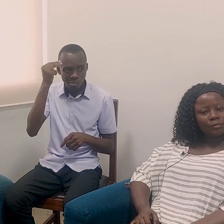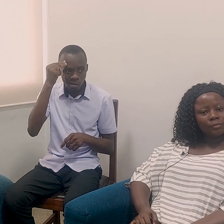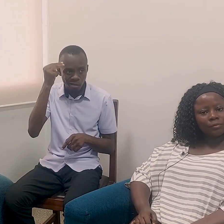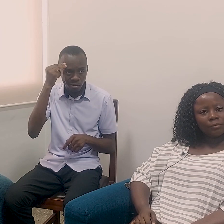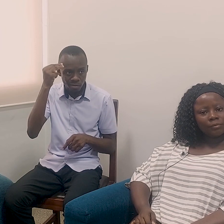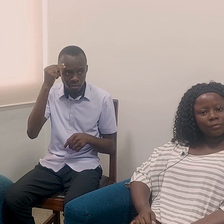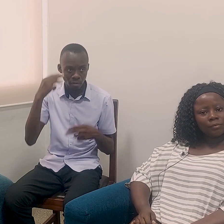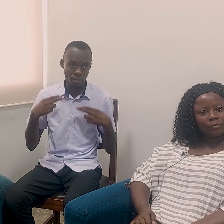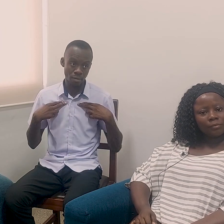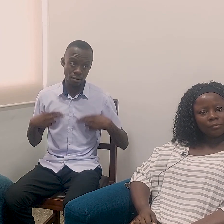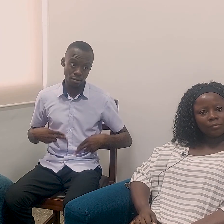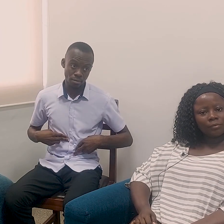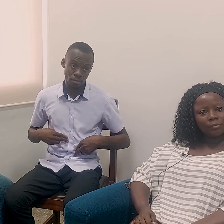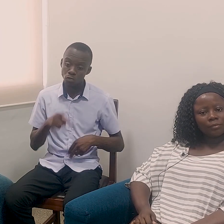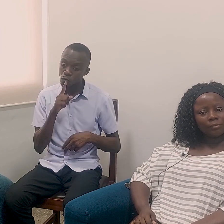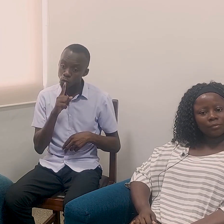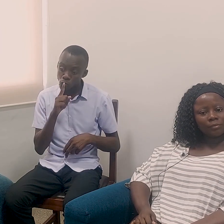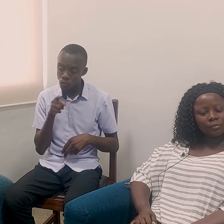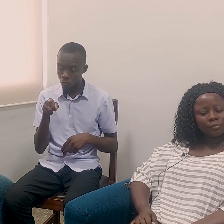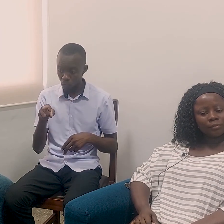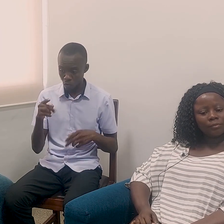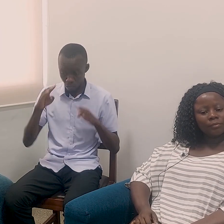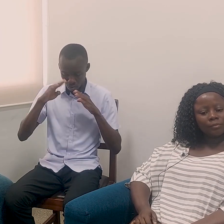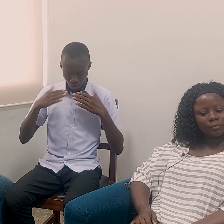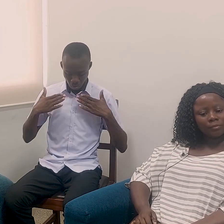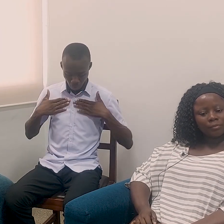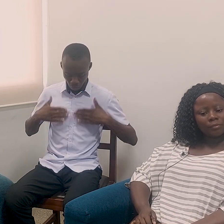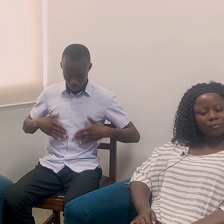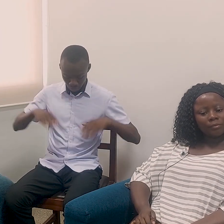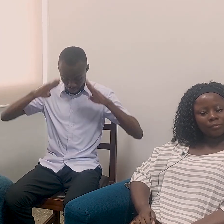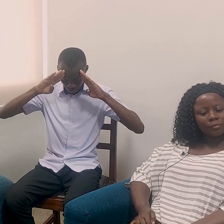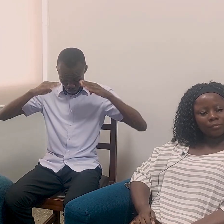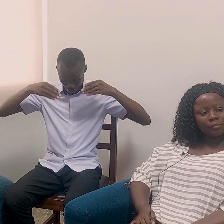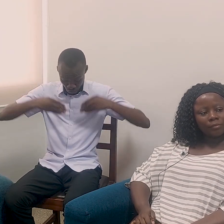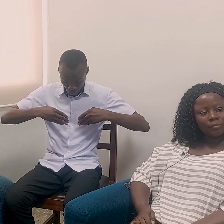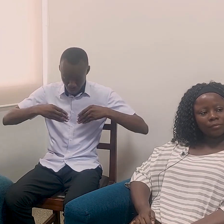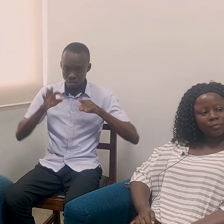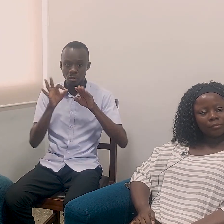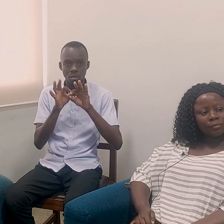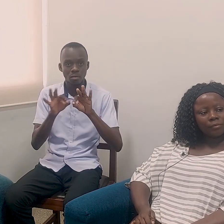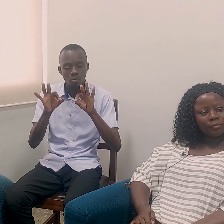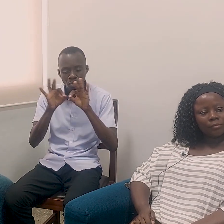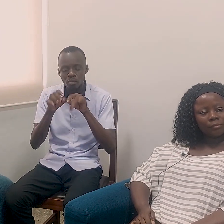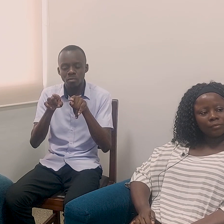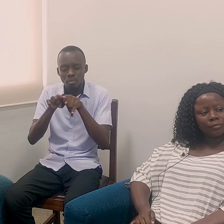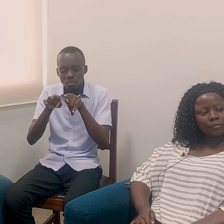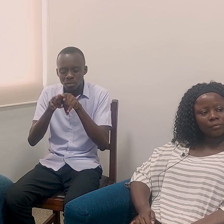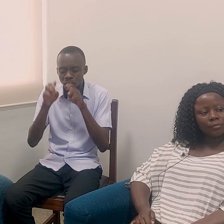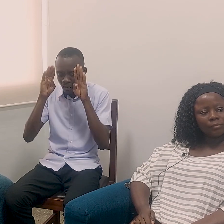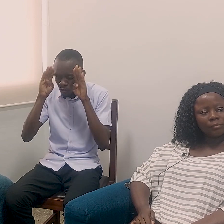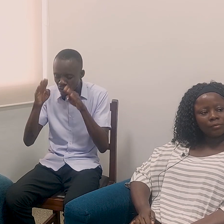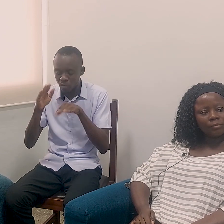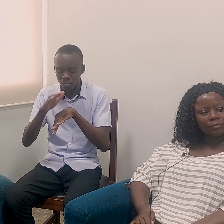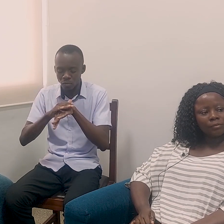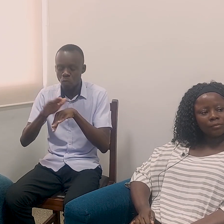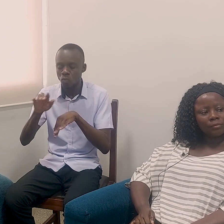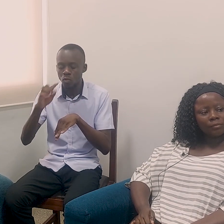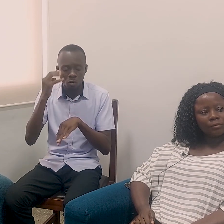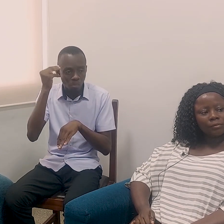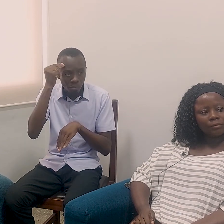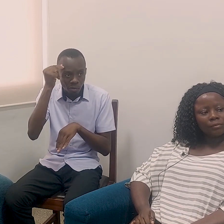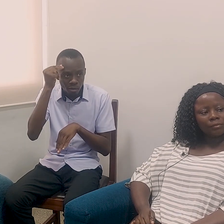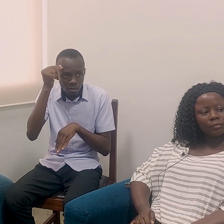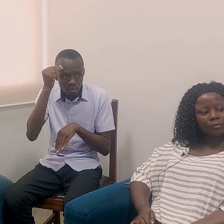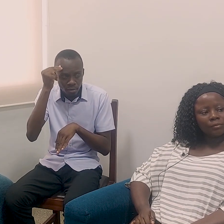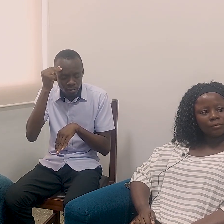on your mental health as well as you do on your physical health. If we could just have some deeper examples of